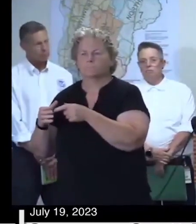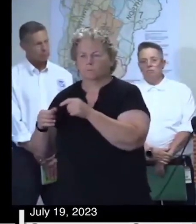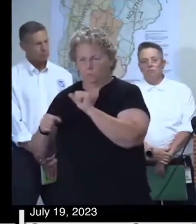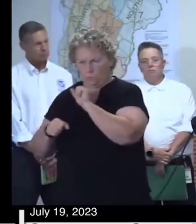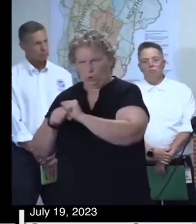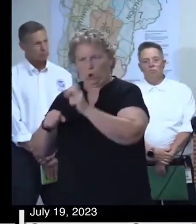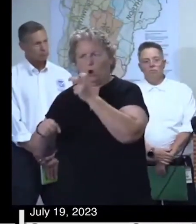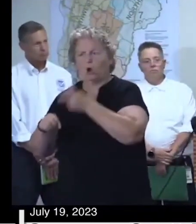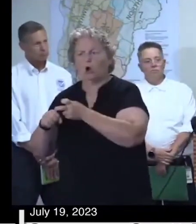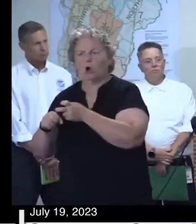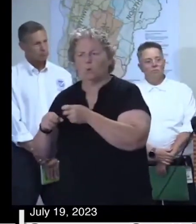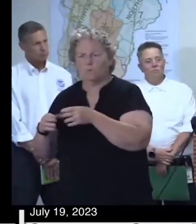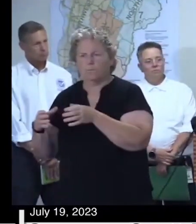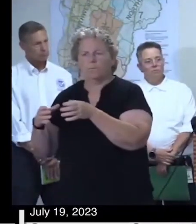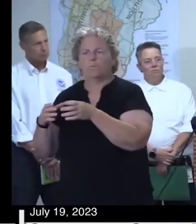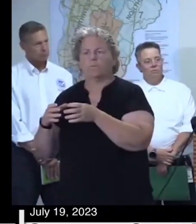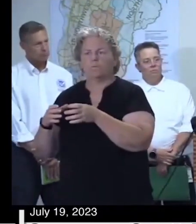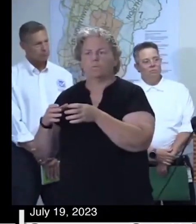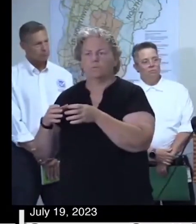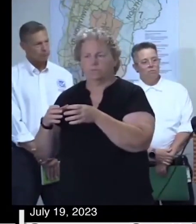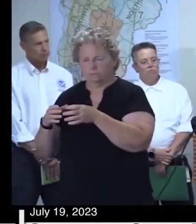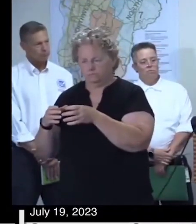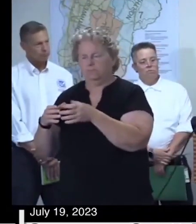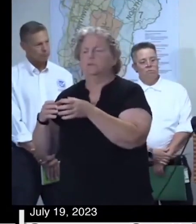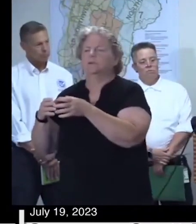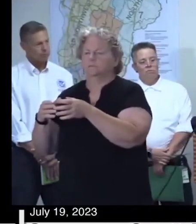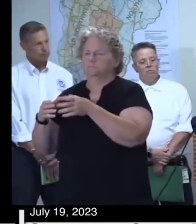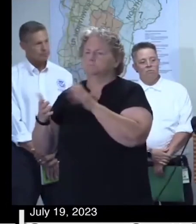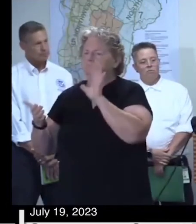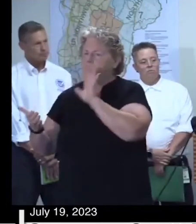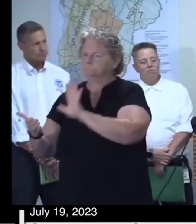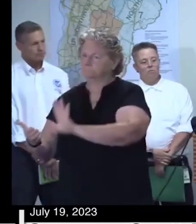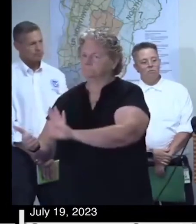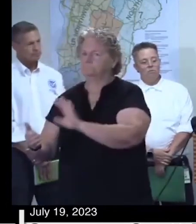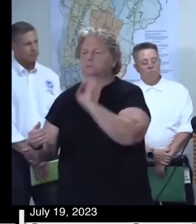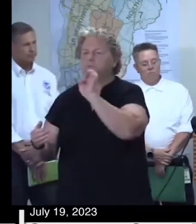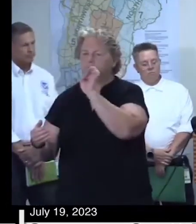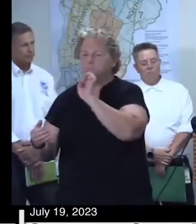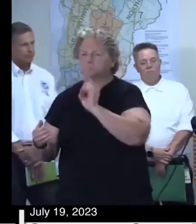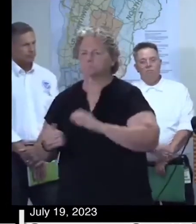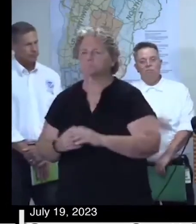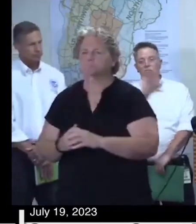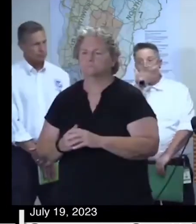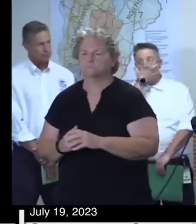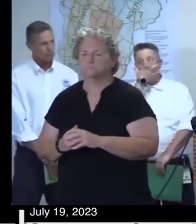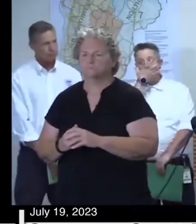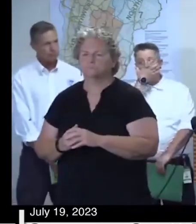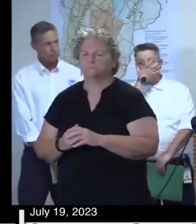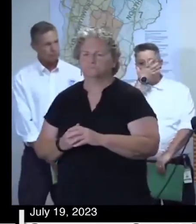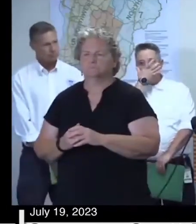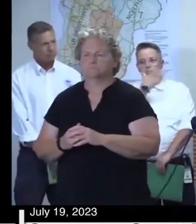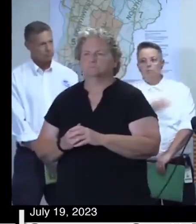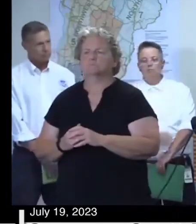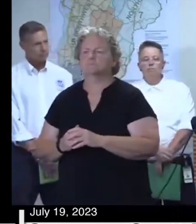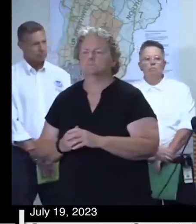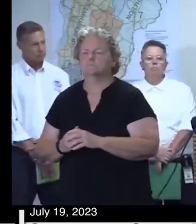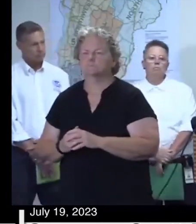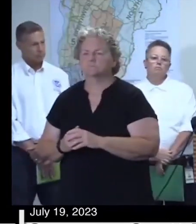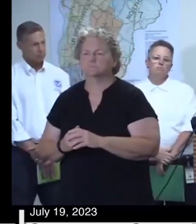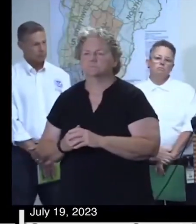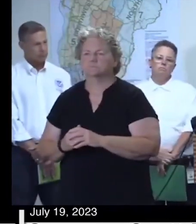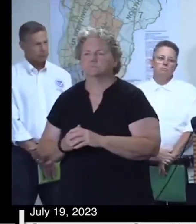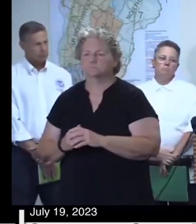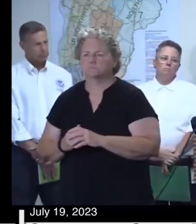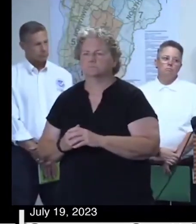a stand down. Right now they're on, I think, a four-hour recall right now, and when the rains are coming back in over the weekend, they'll be on a one-hour